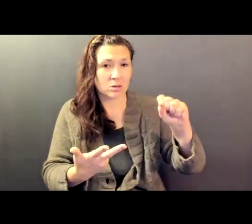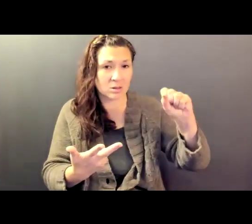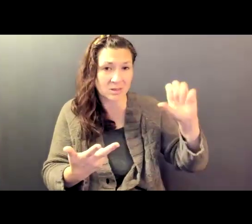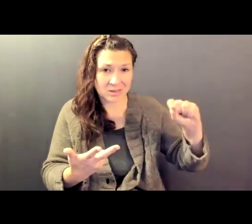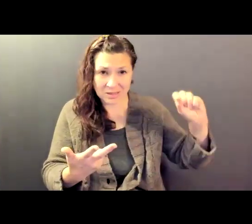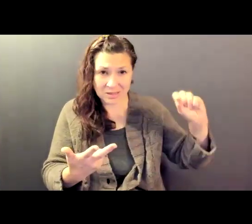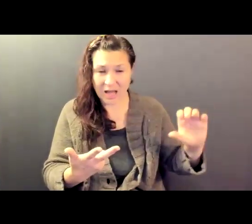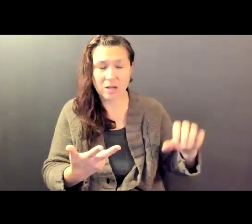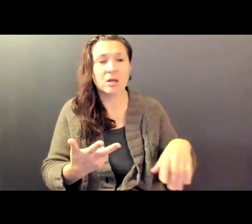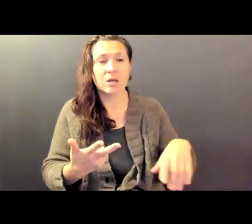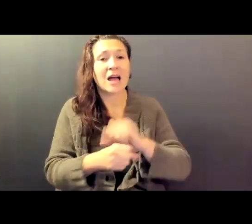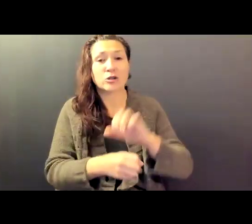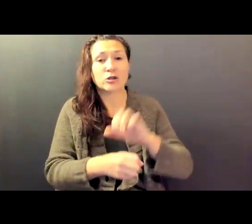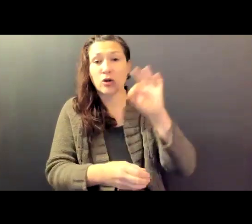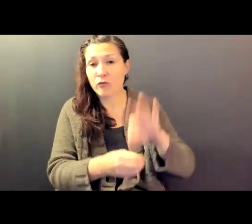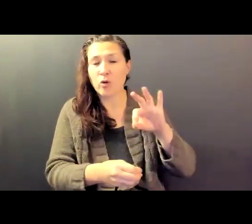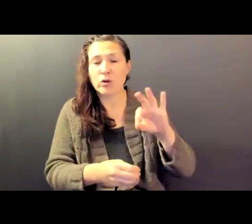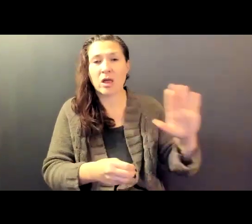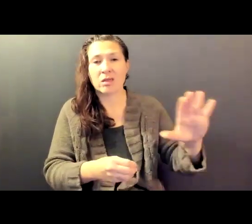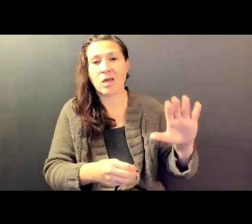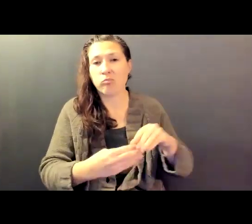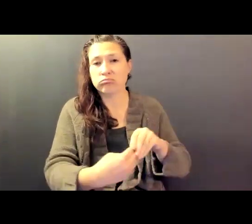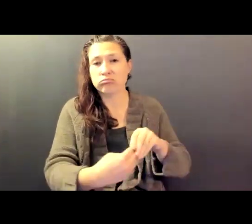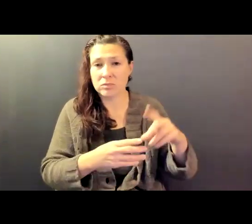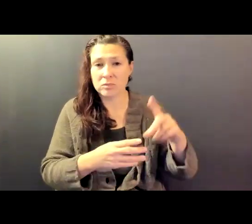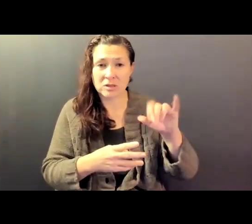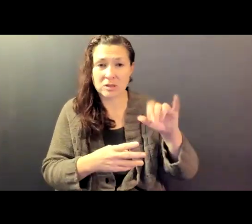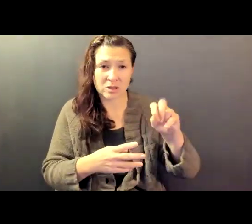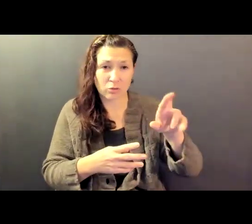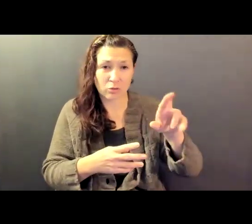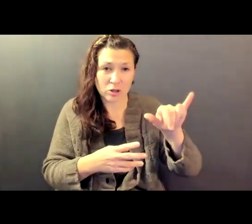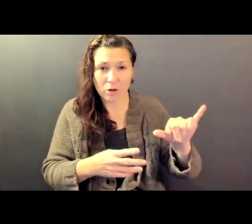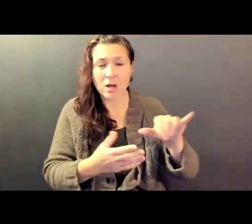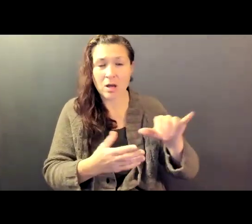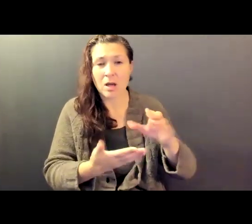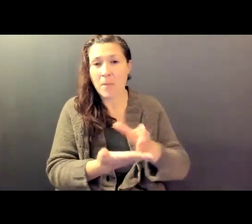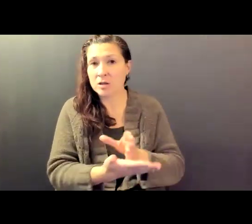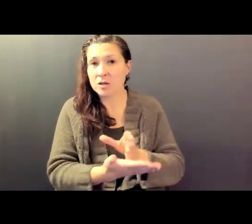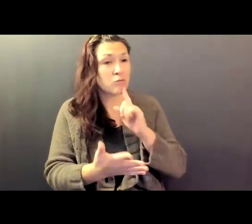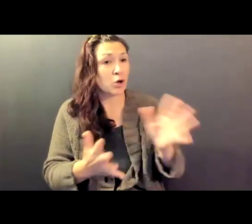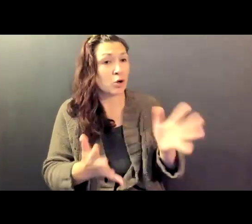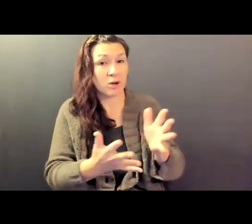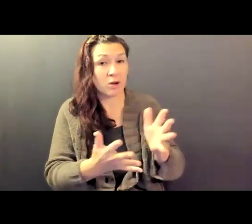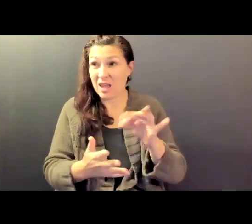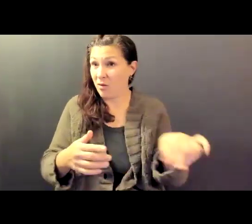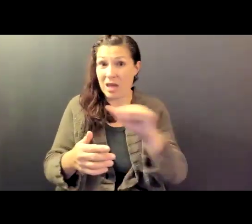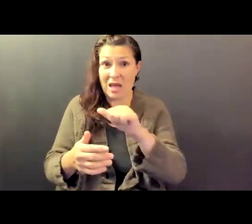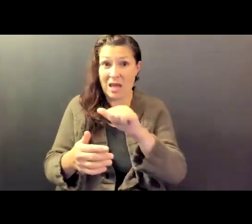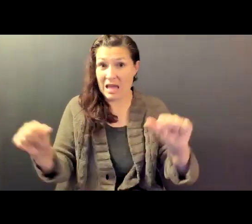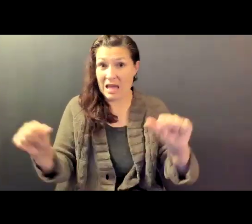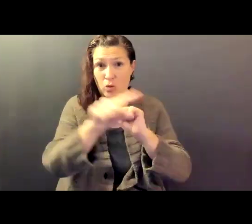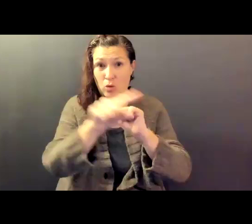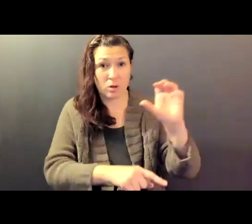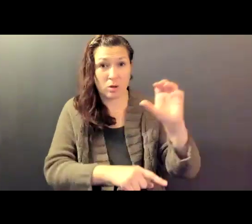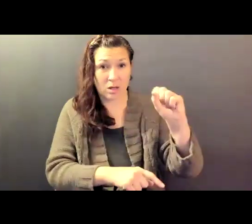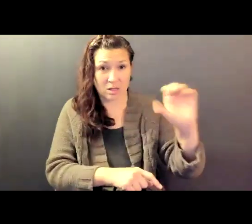actually takes a vote on the discretionary budget as a committee. And I encourage, if there are any school site councils watching or governing boards,